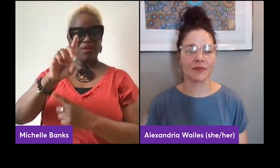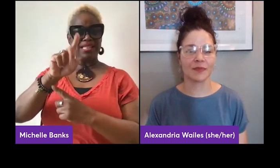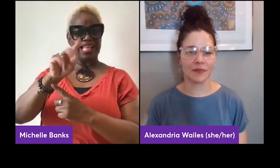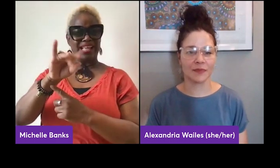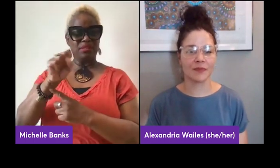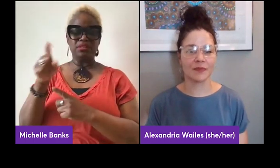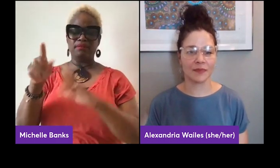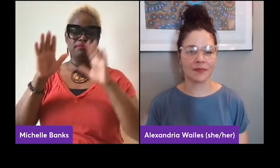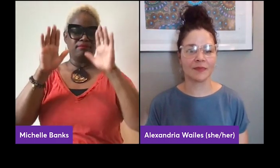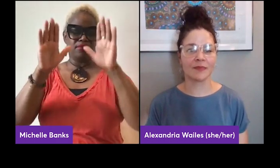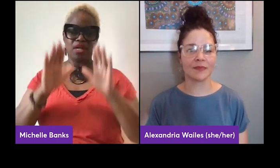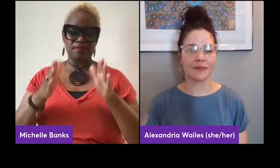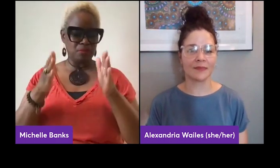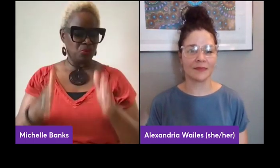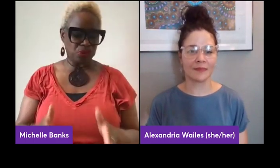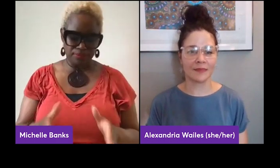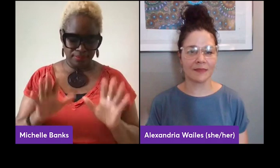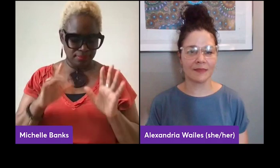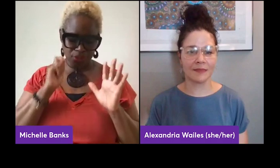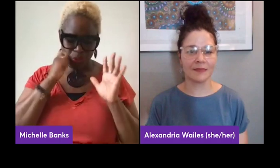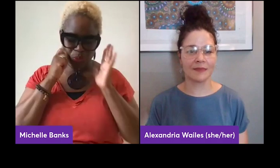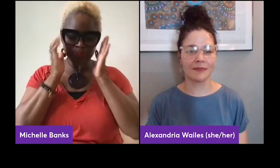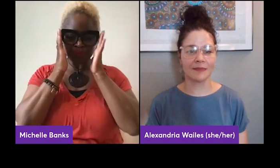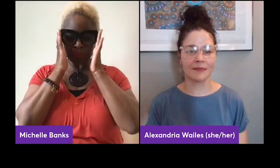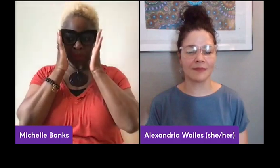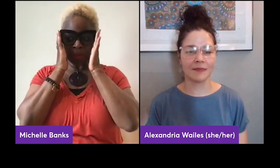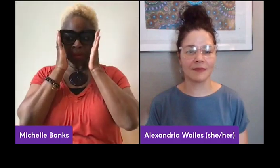person. Very cool.